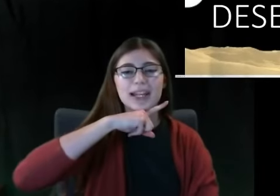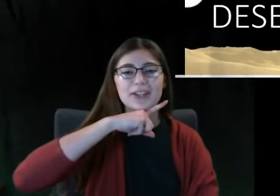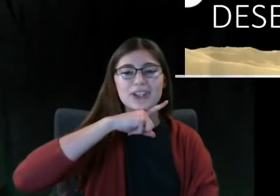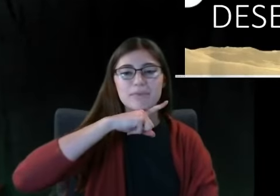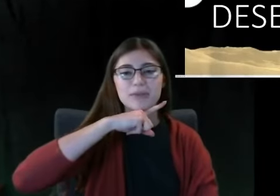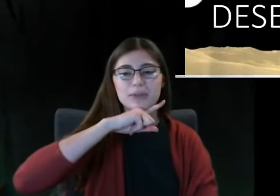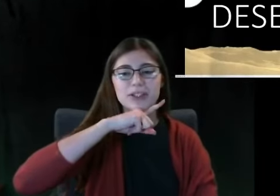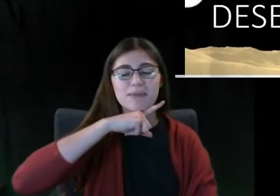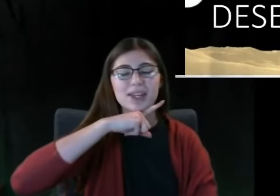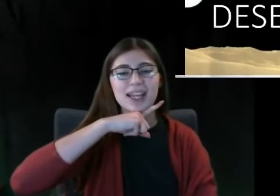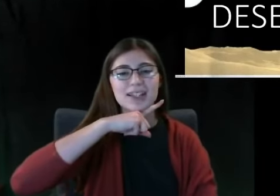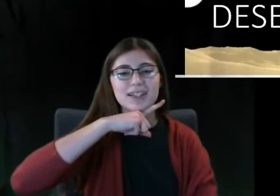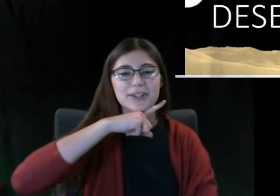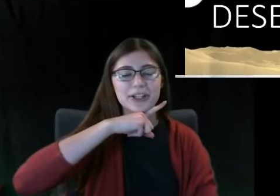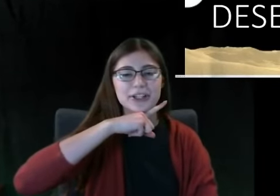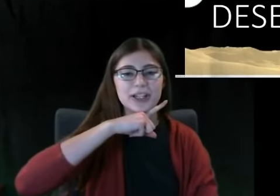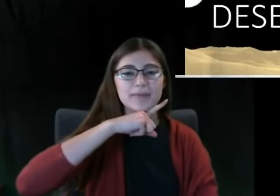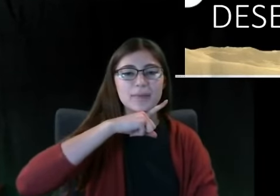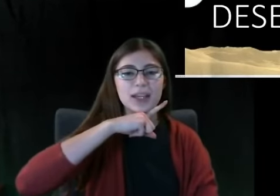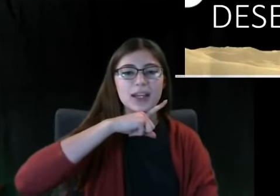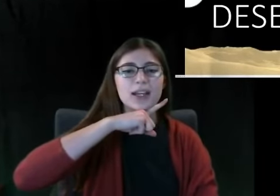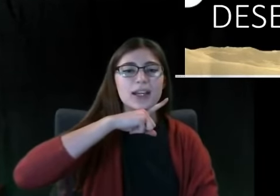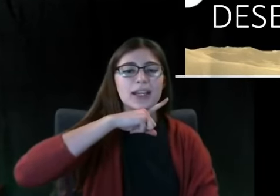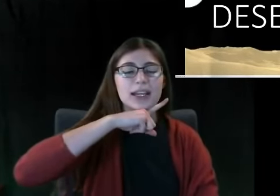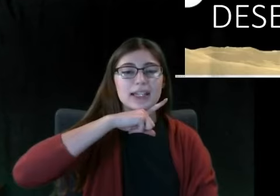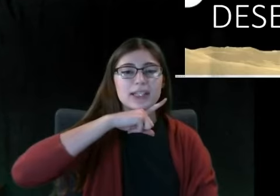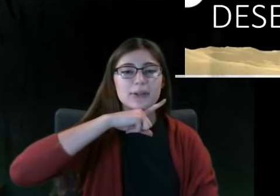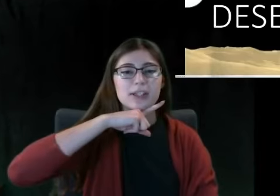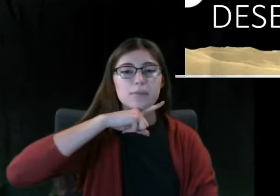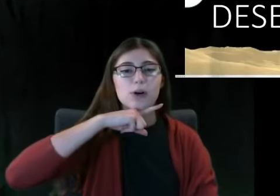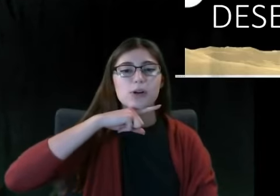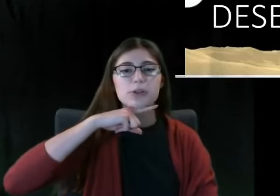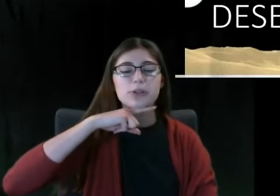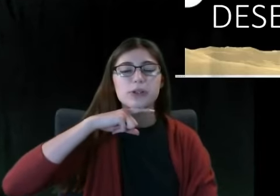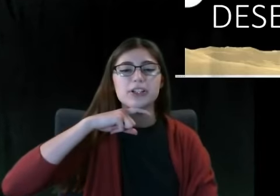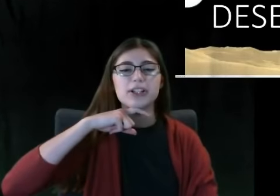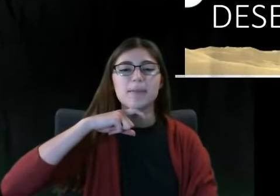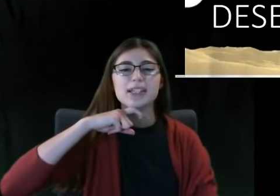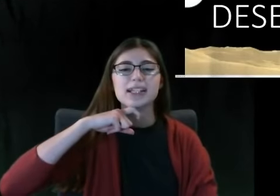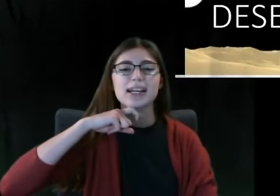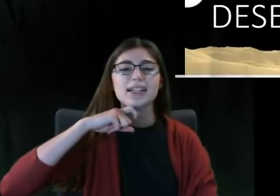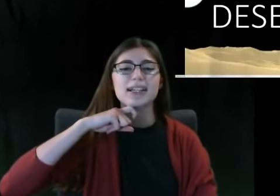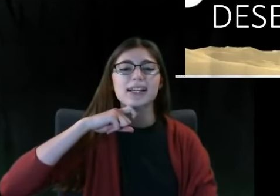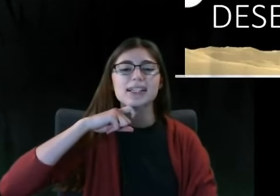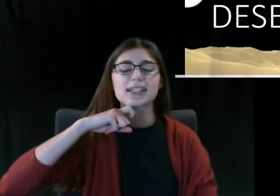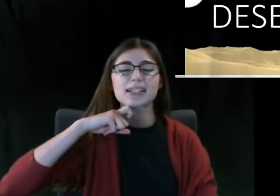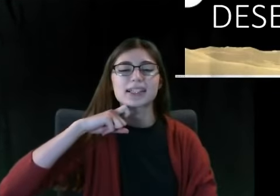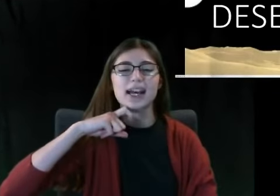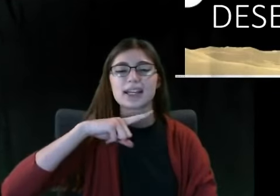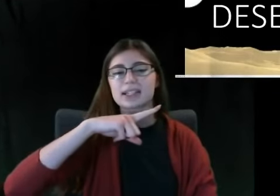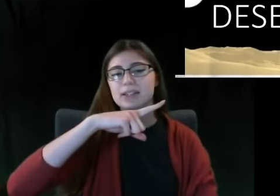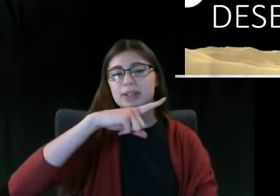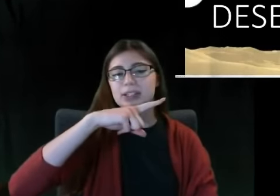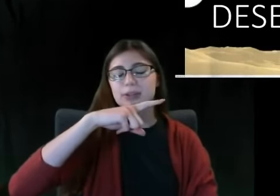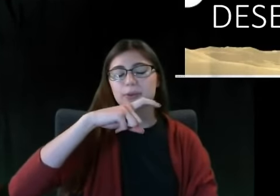shape with your dominant hand under your chin. It is going to pull towards your dominant side, and as it does that, it is going to